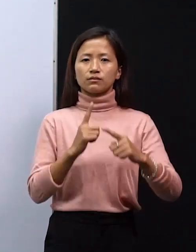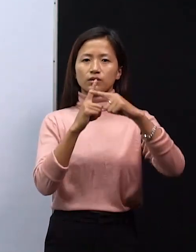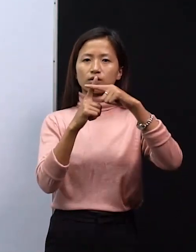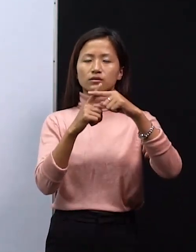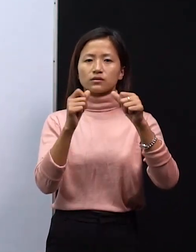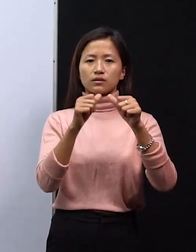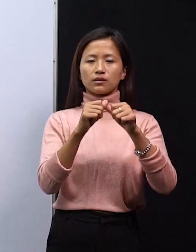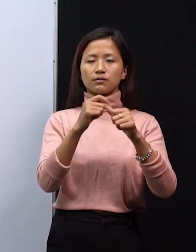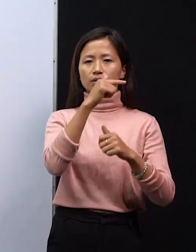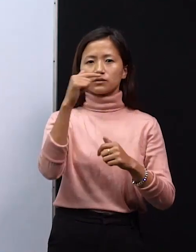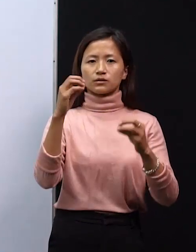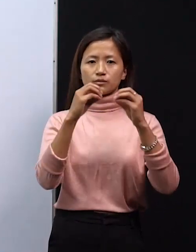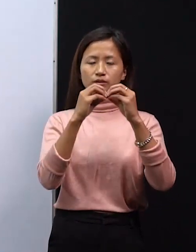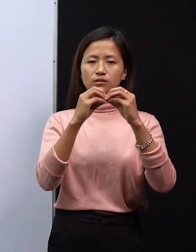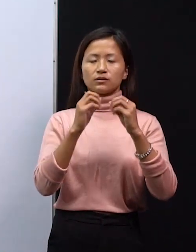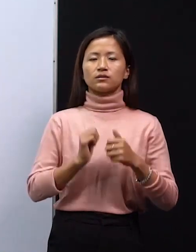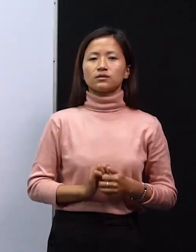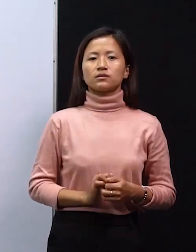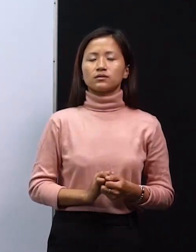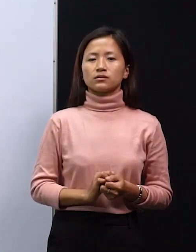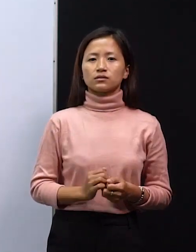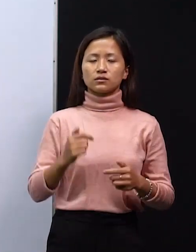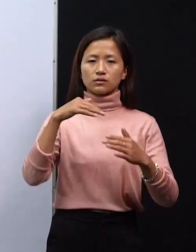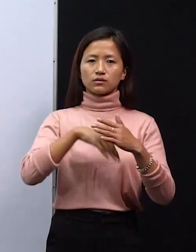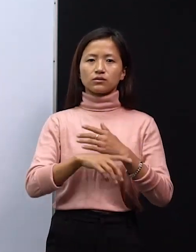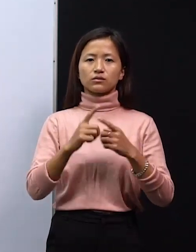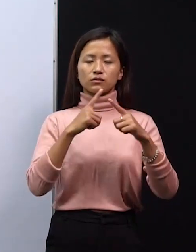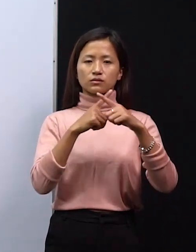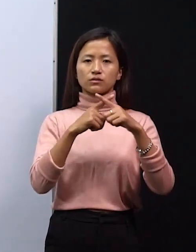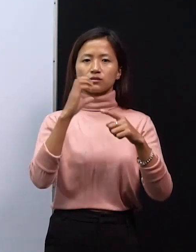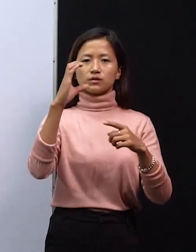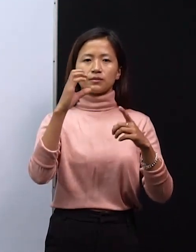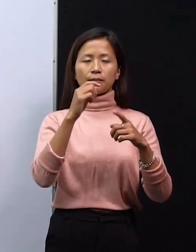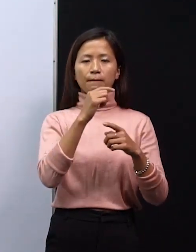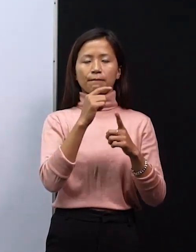plus A minus B into C plus D